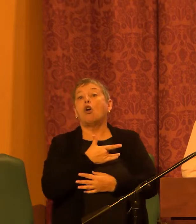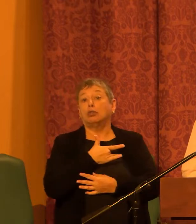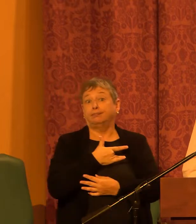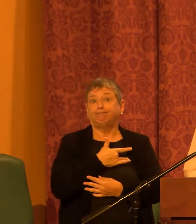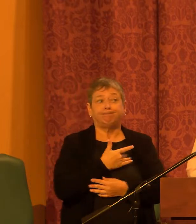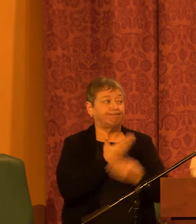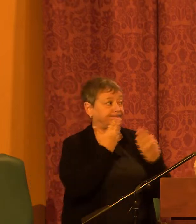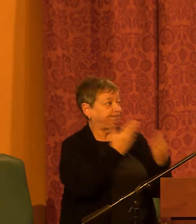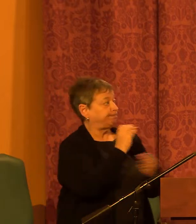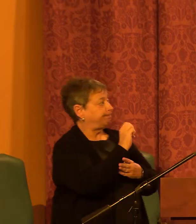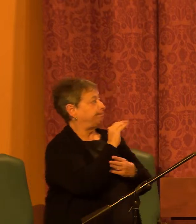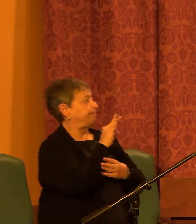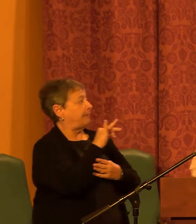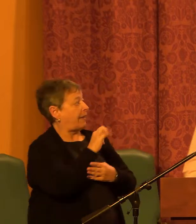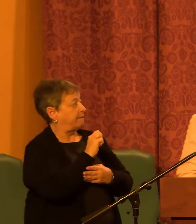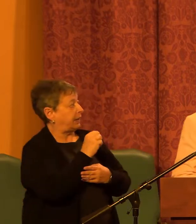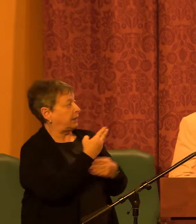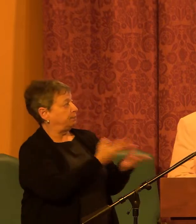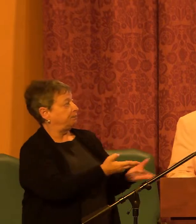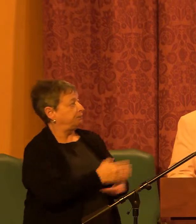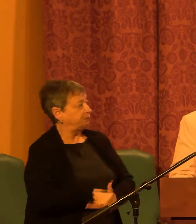Effie?